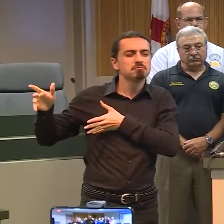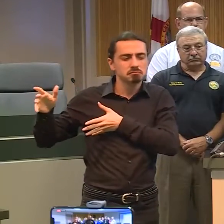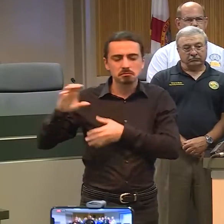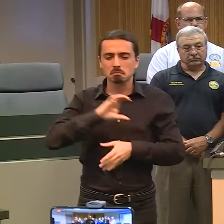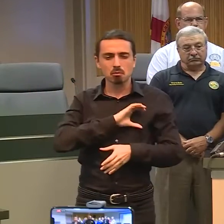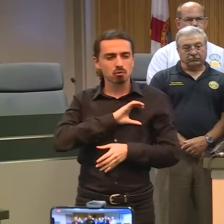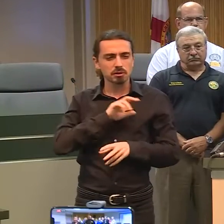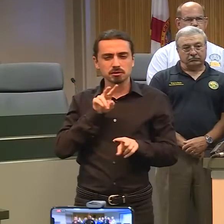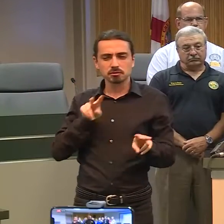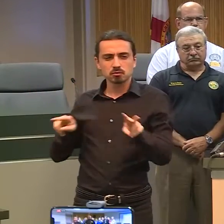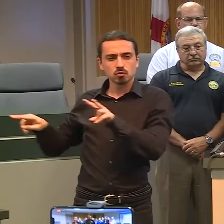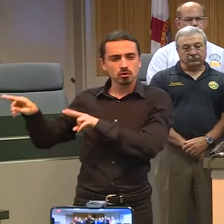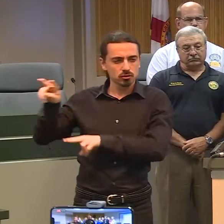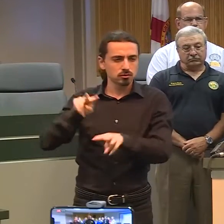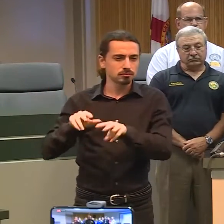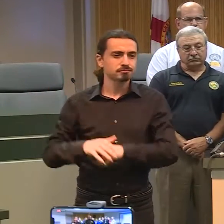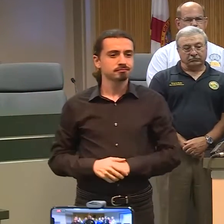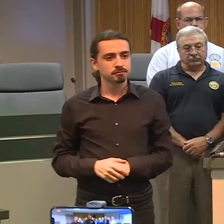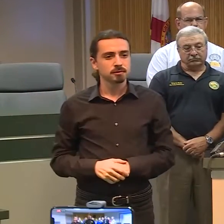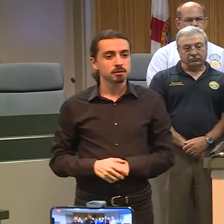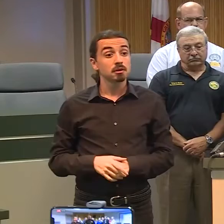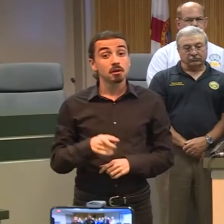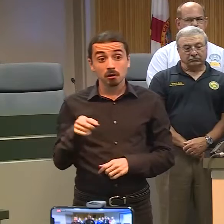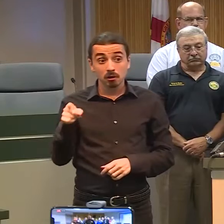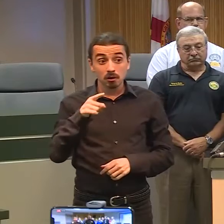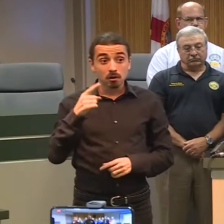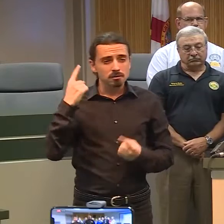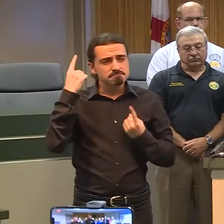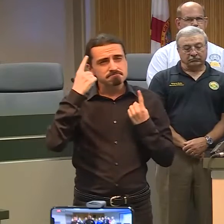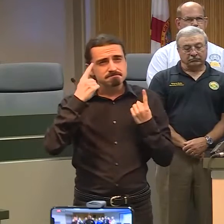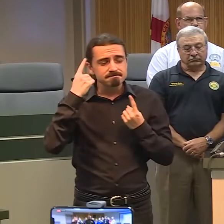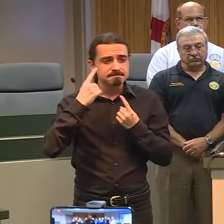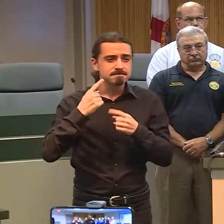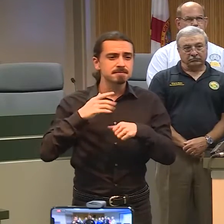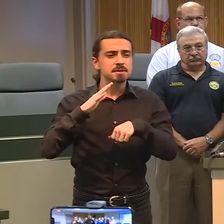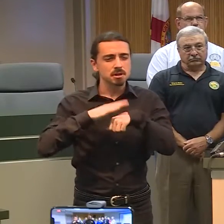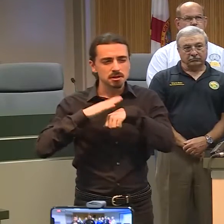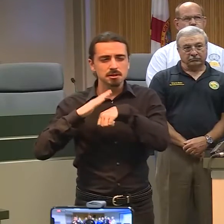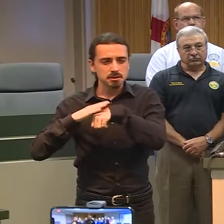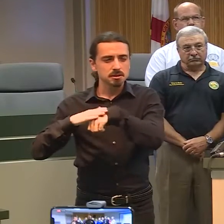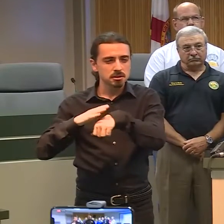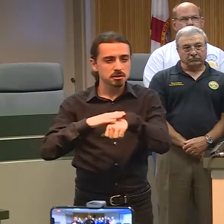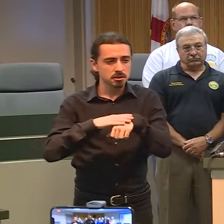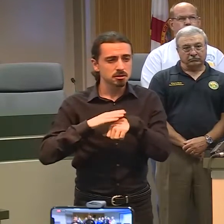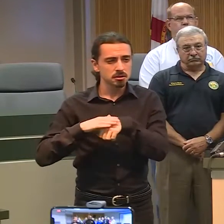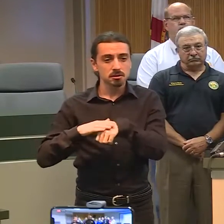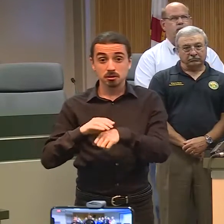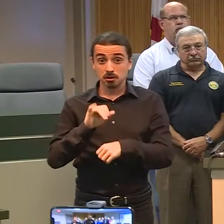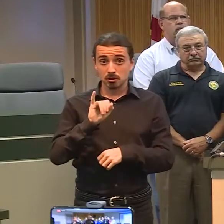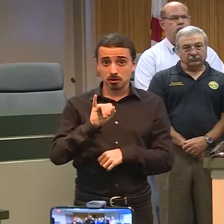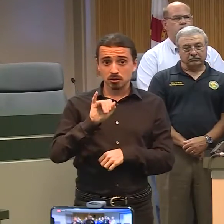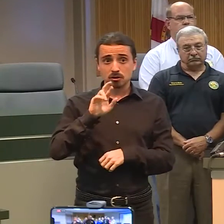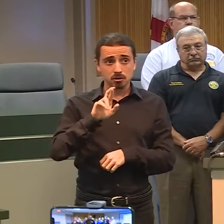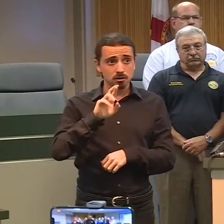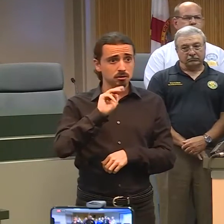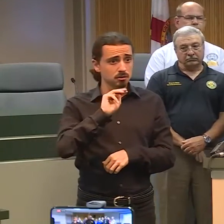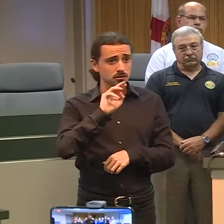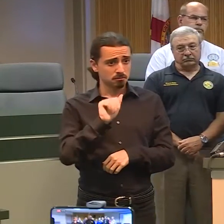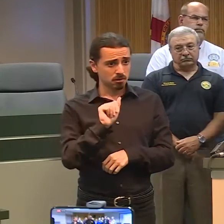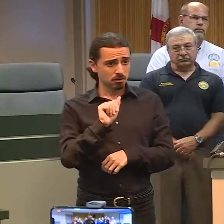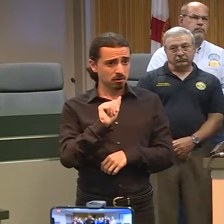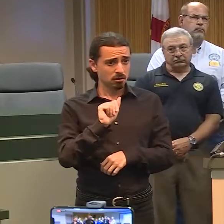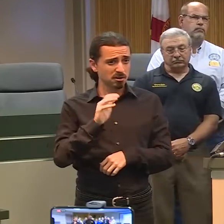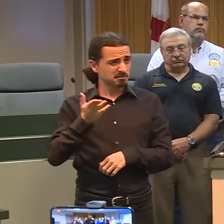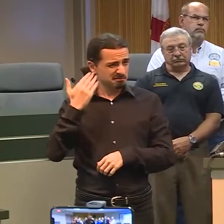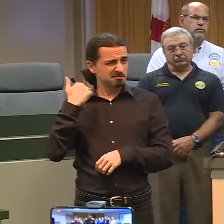overly cautious. We remember the lessons learned from Irma. If you live in an area that's prone to flood, it's probably going to flood, and